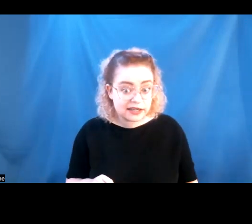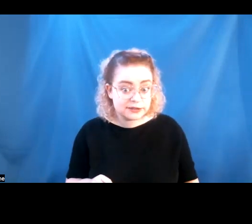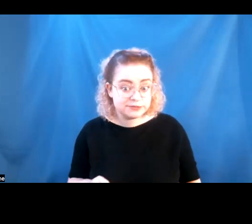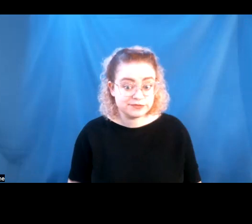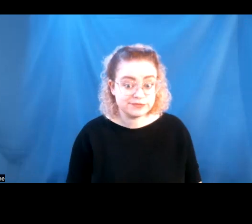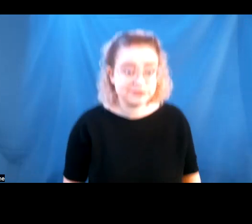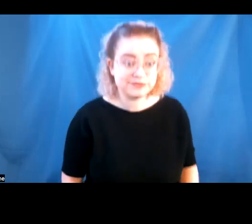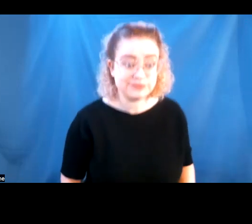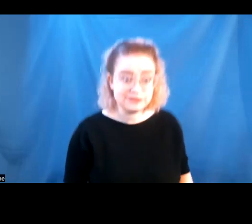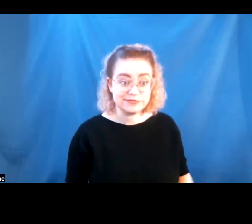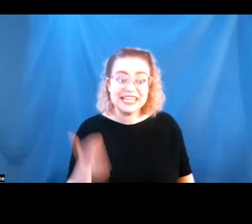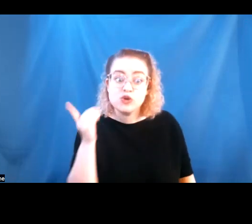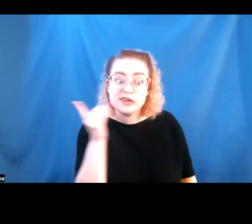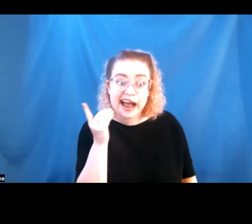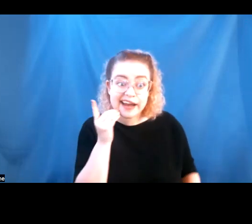So Dinah's ready to play.